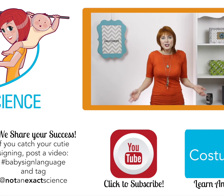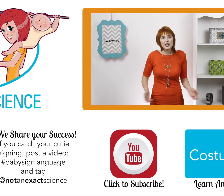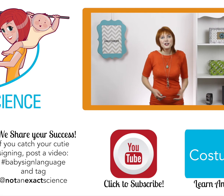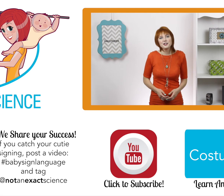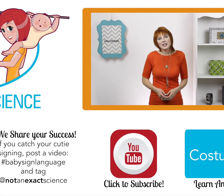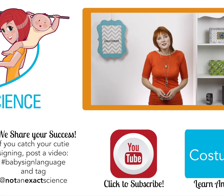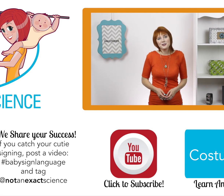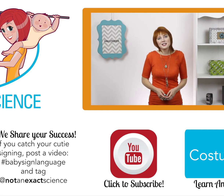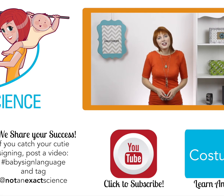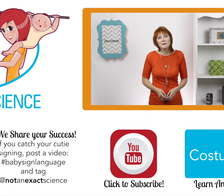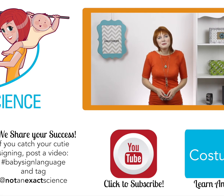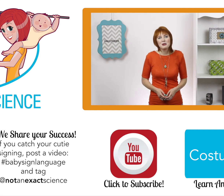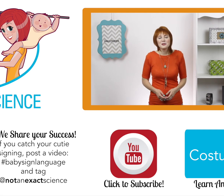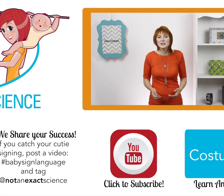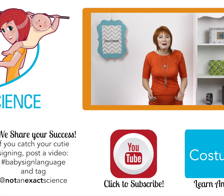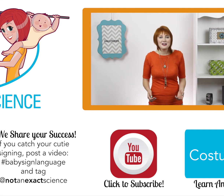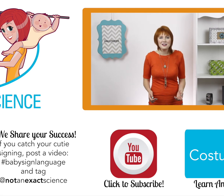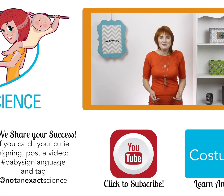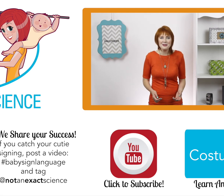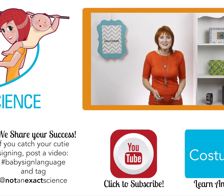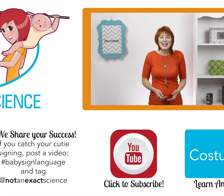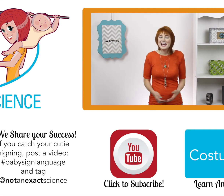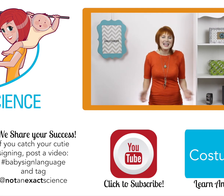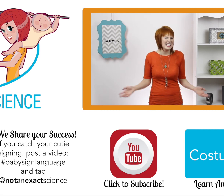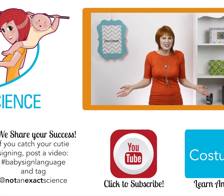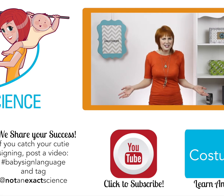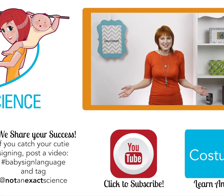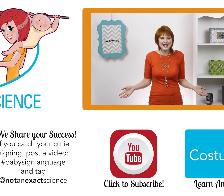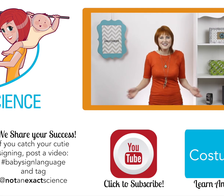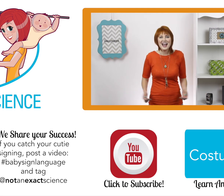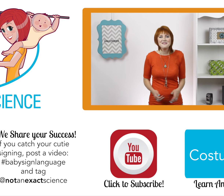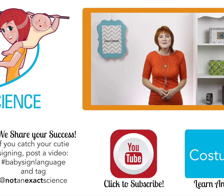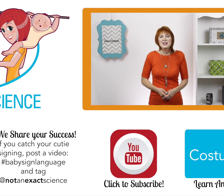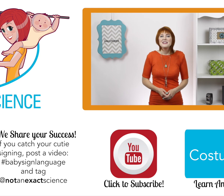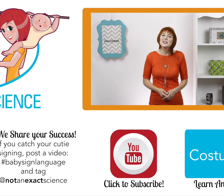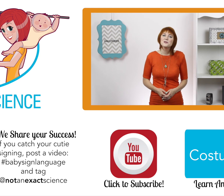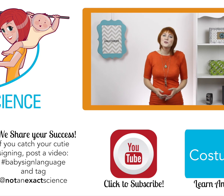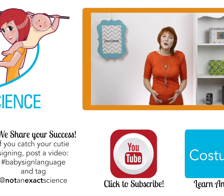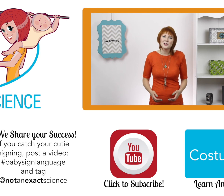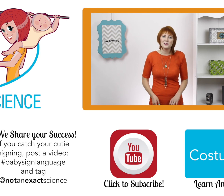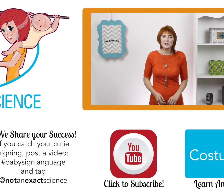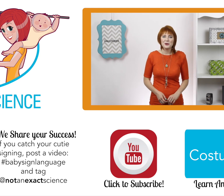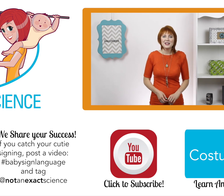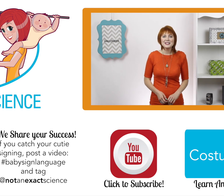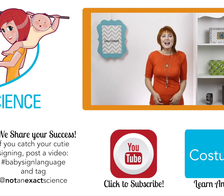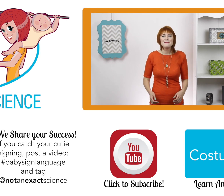to share your signing stories in the comments below to inspire other moms and ask any questions that you have thank you so much for learning with us I'm